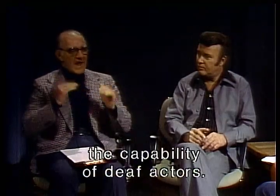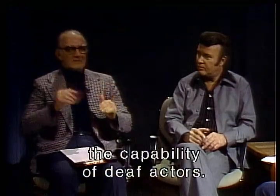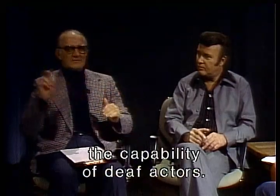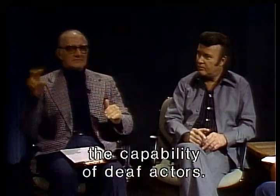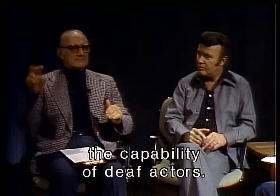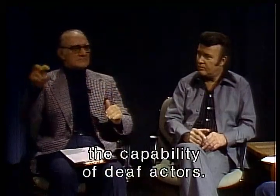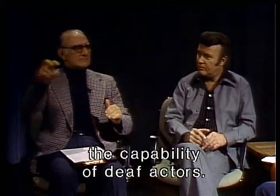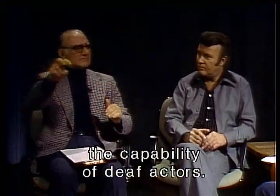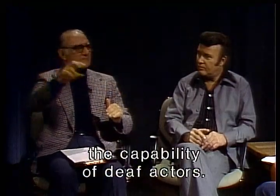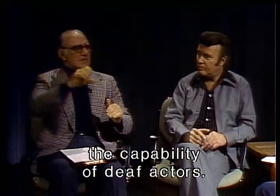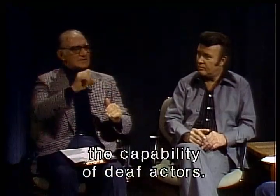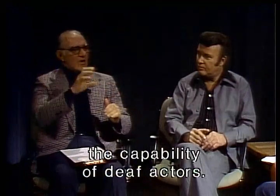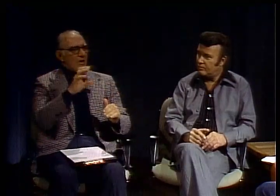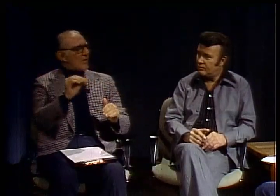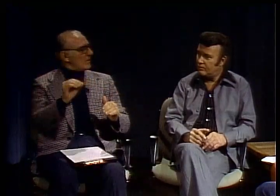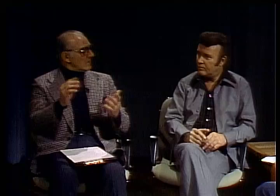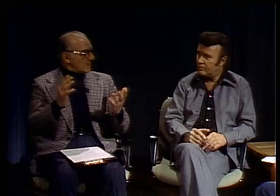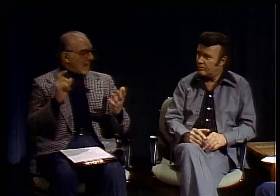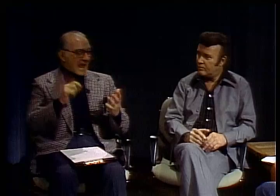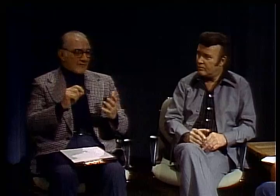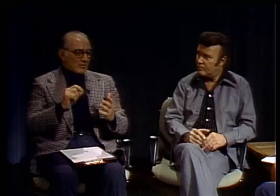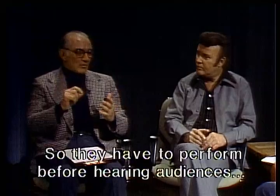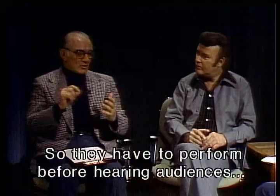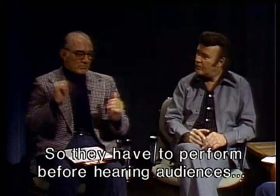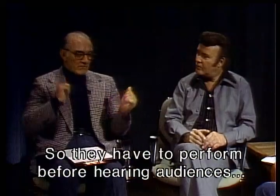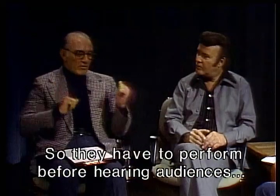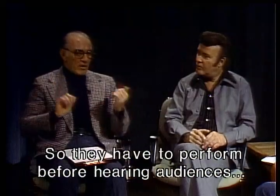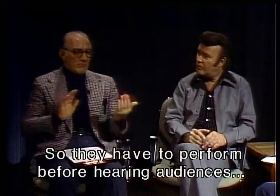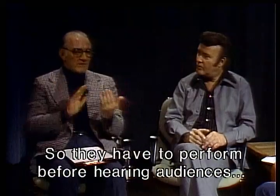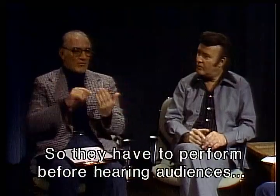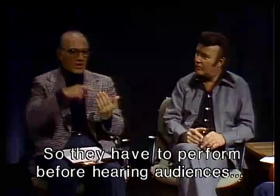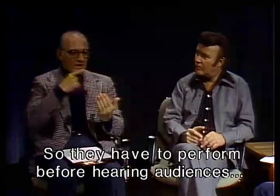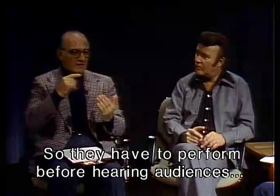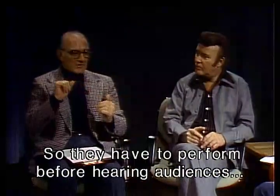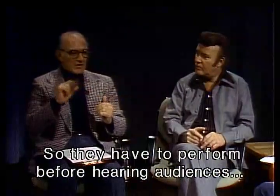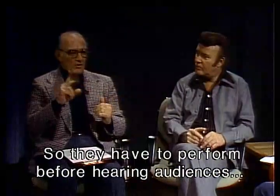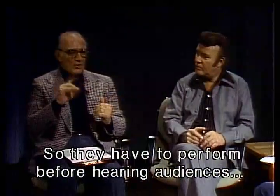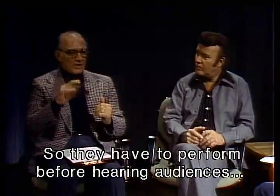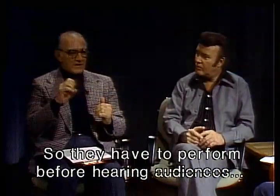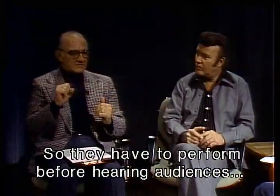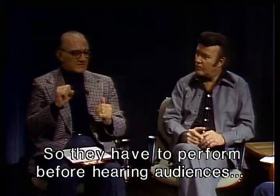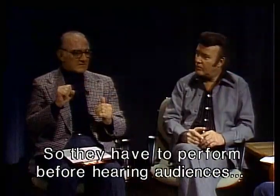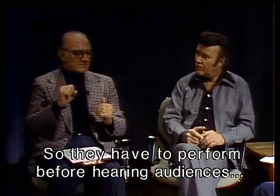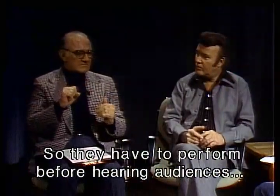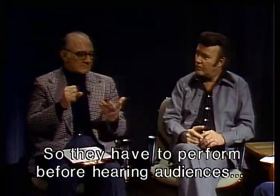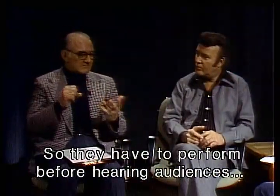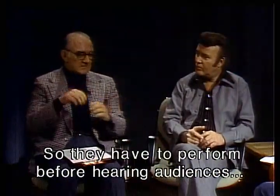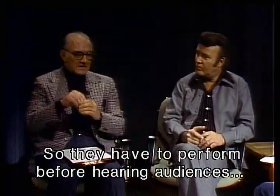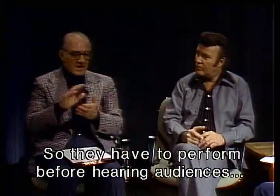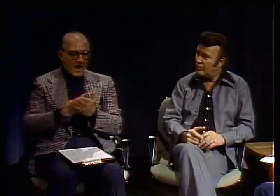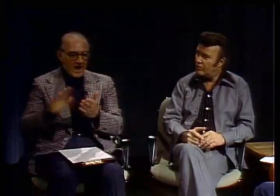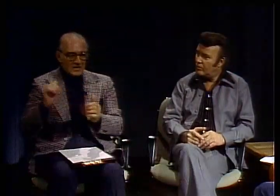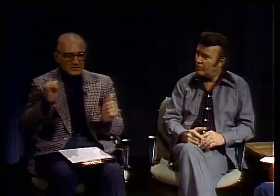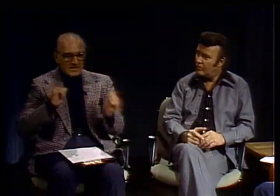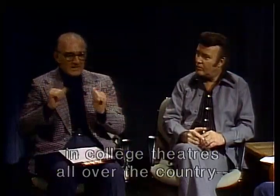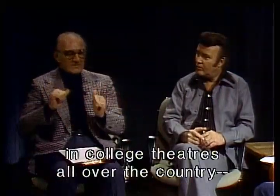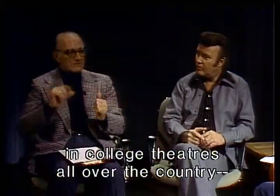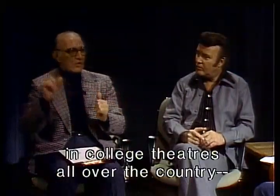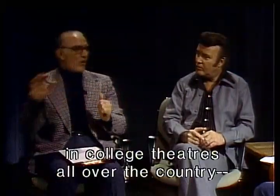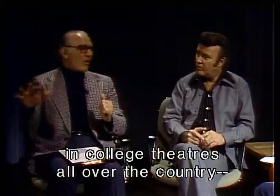actors. Mm-hmm. So they have to perform before hearing audiences in college theaters all